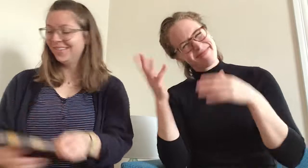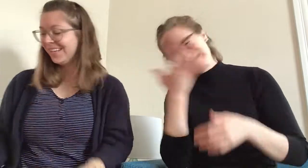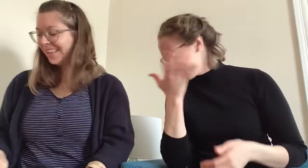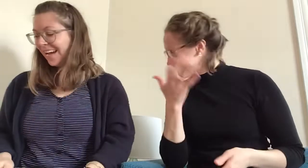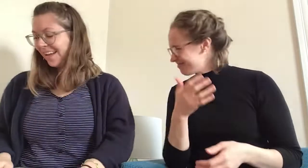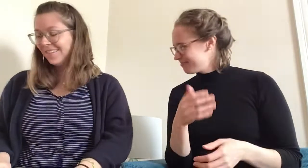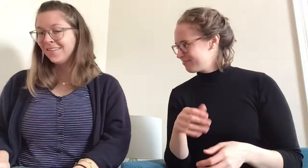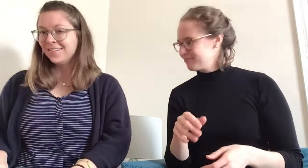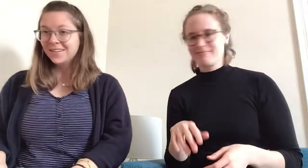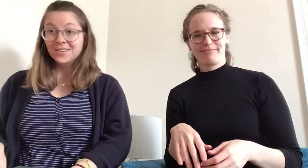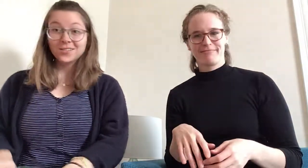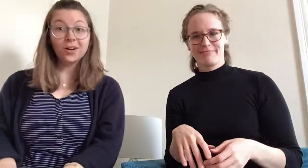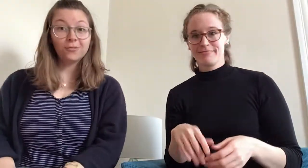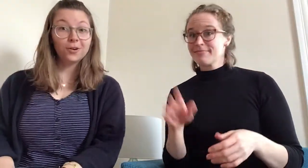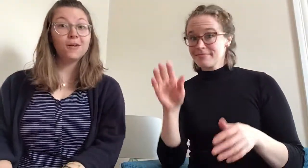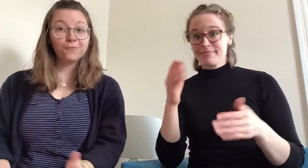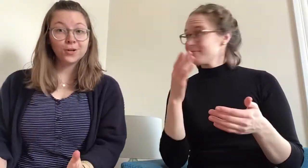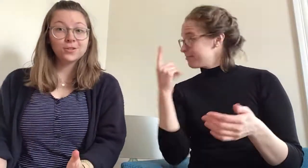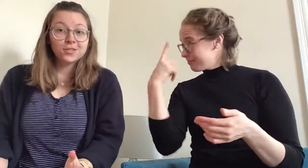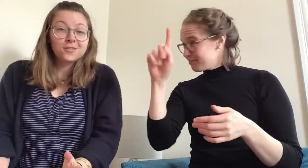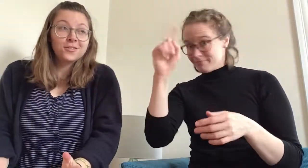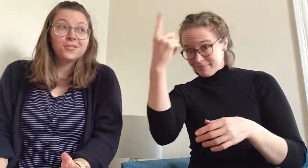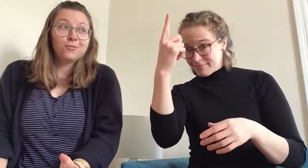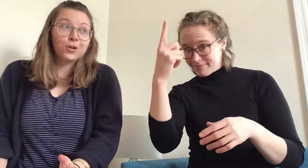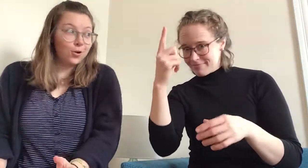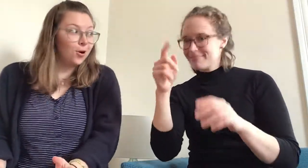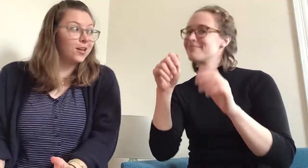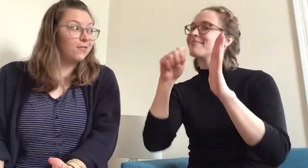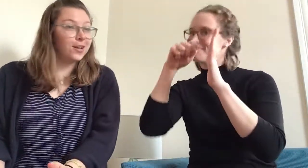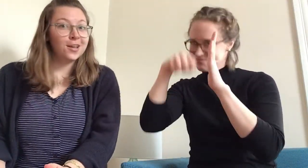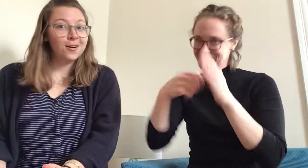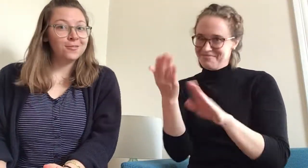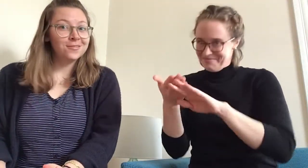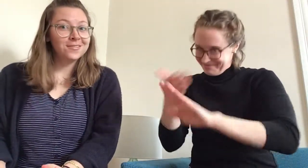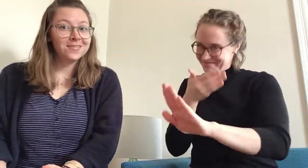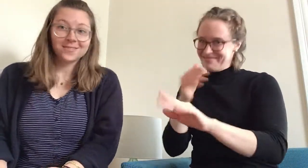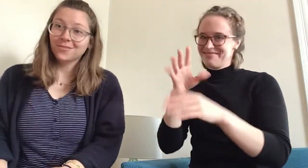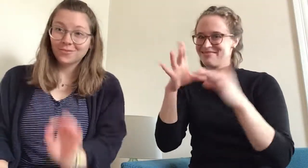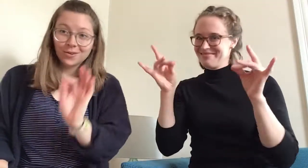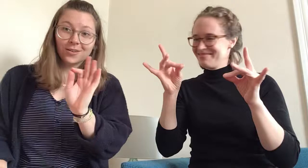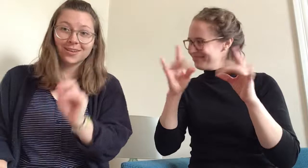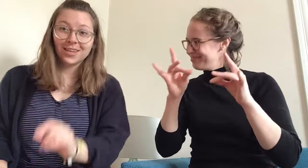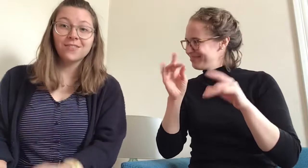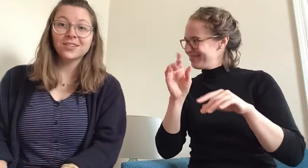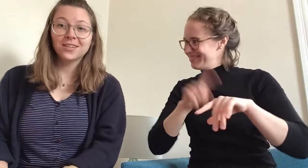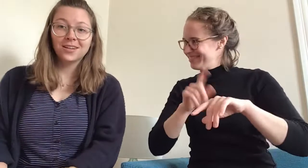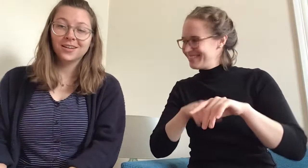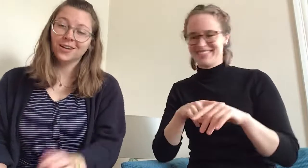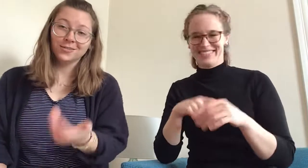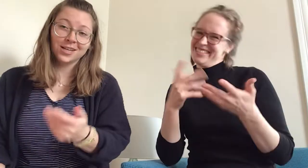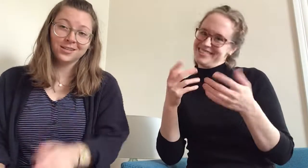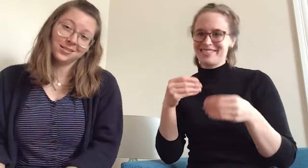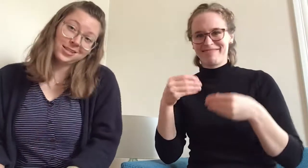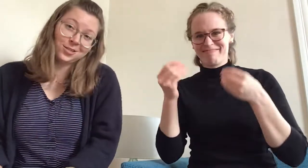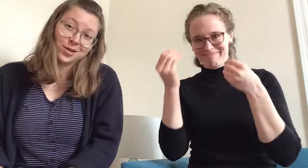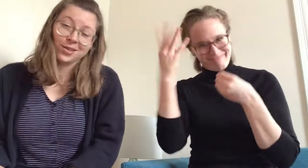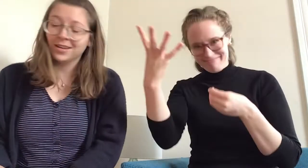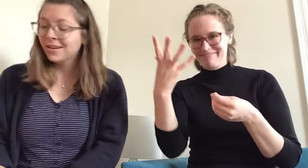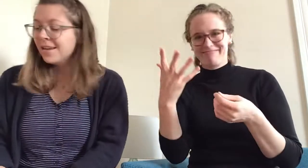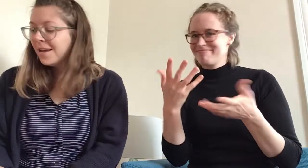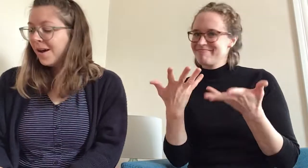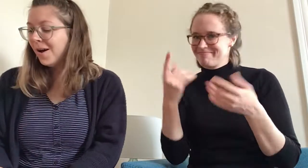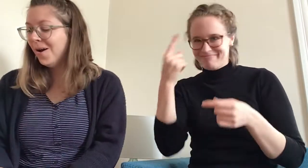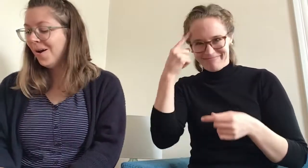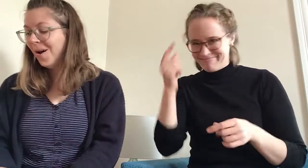Wow, look at that. So for our first recorded video, give us tell us what you